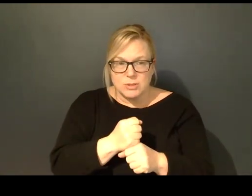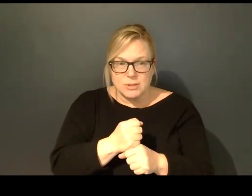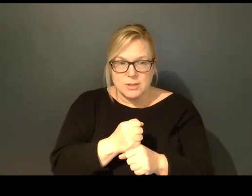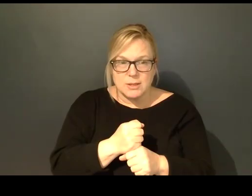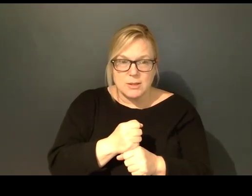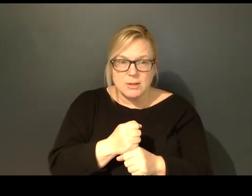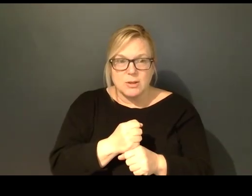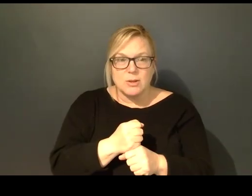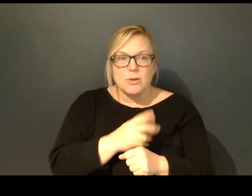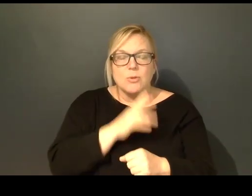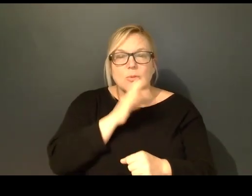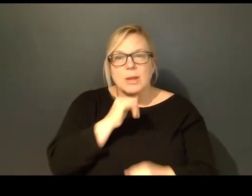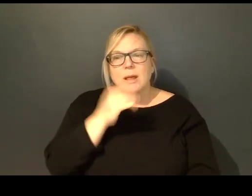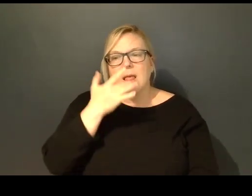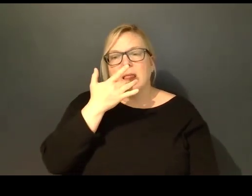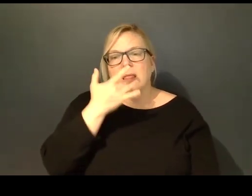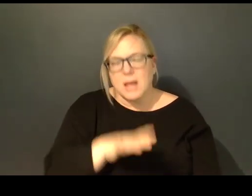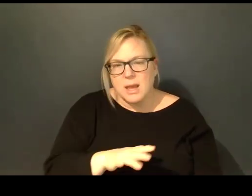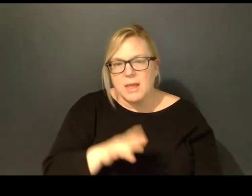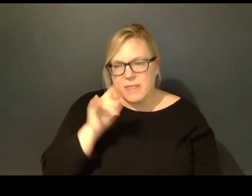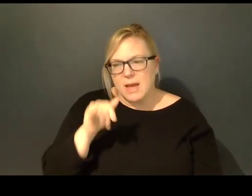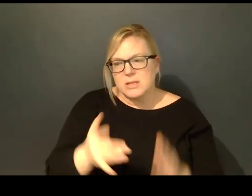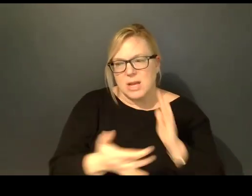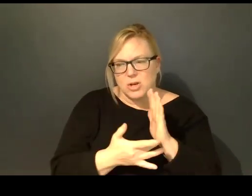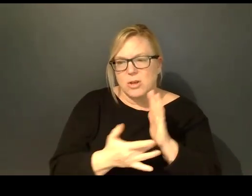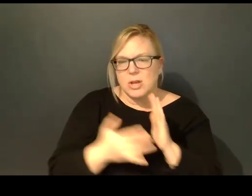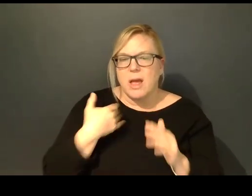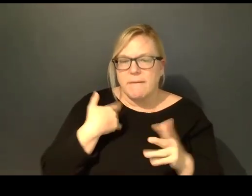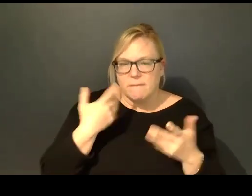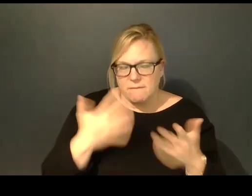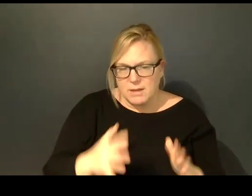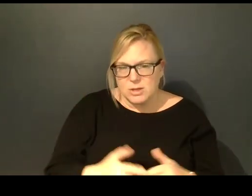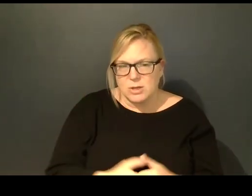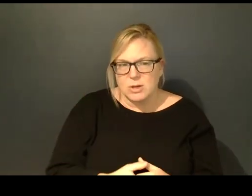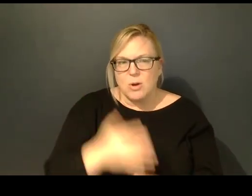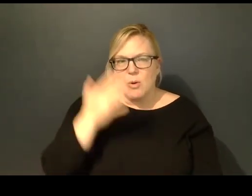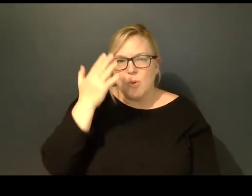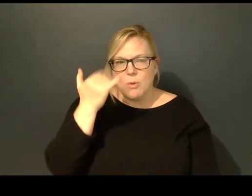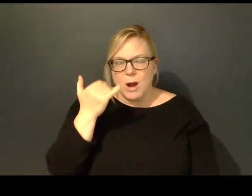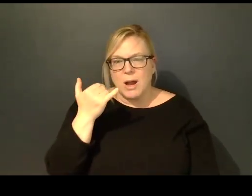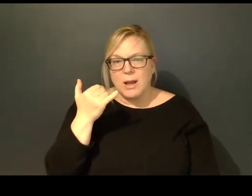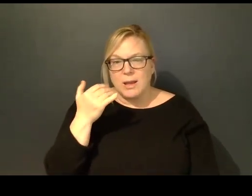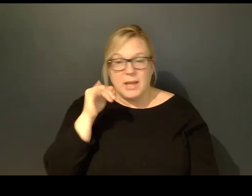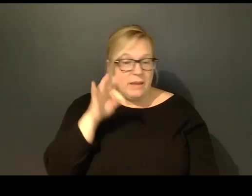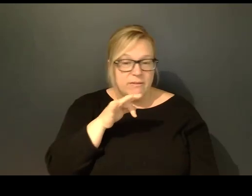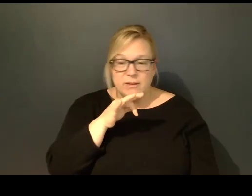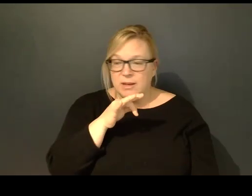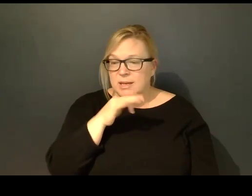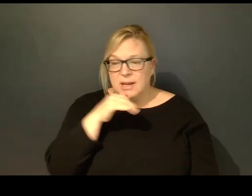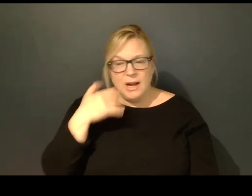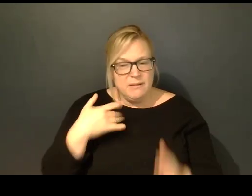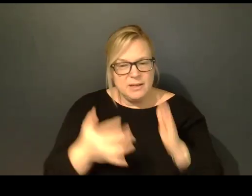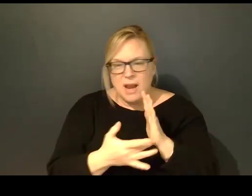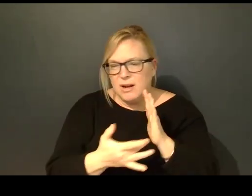very fortunate thing for me that this technology exists, because more than likely, I guarantee you, I wouldn't be sitting here today having